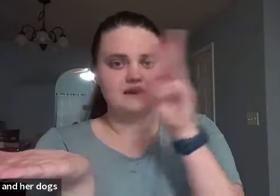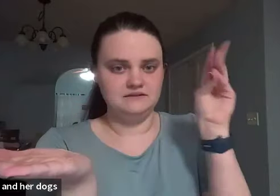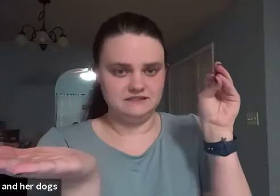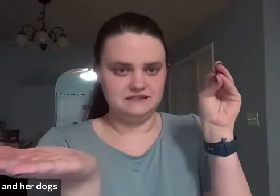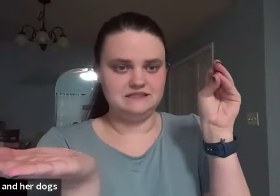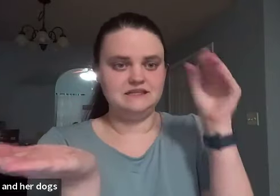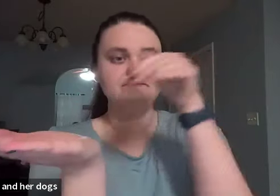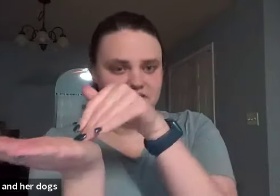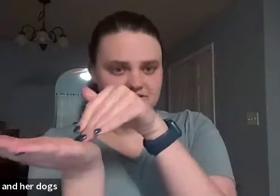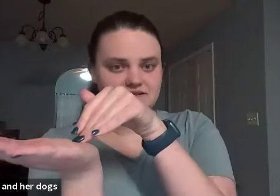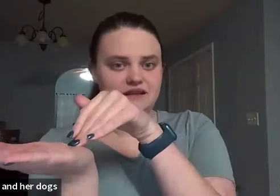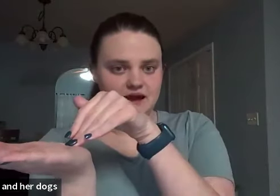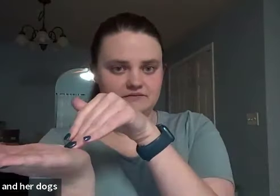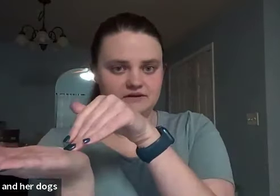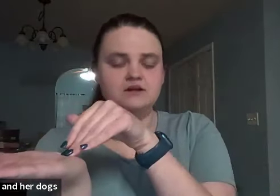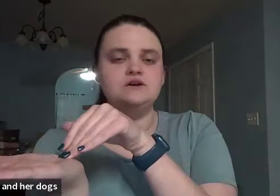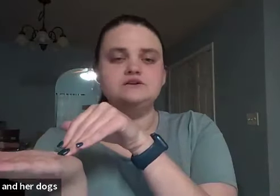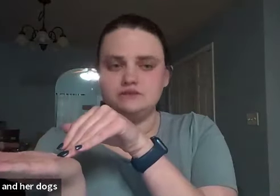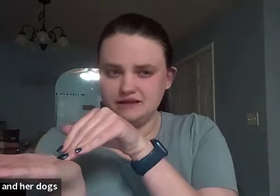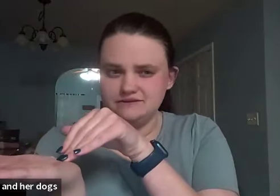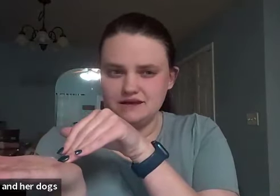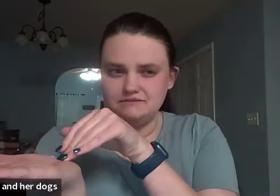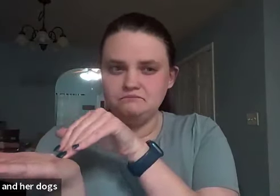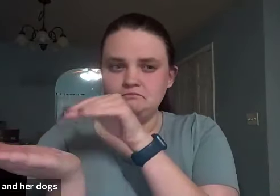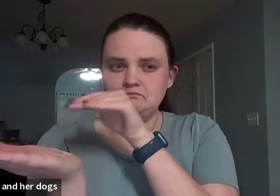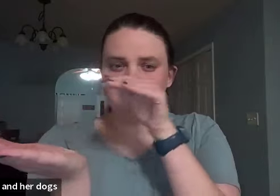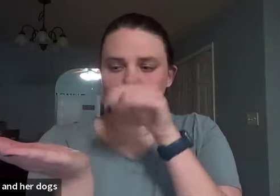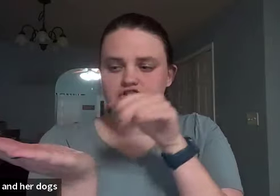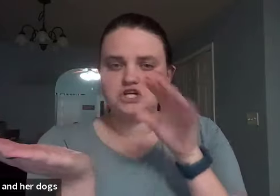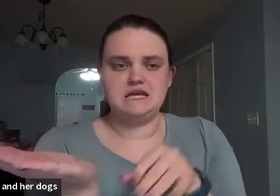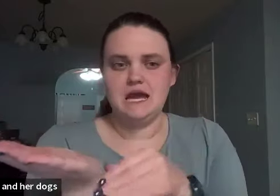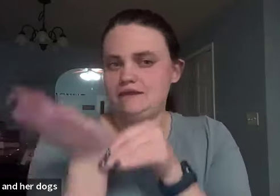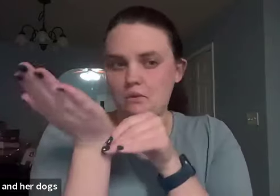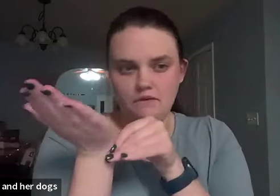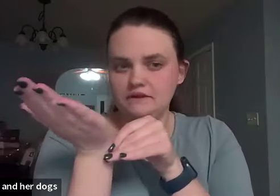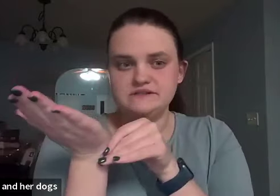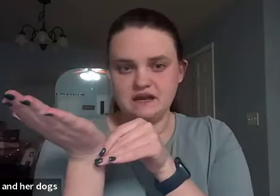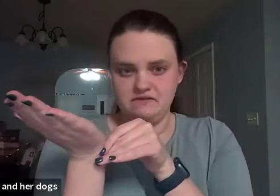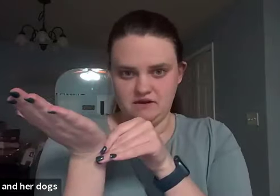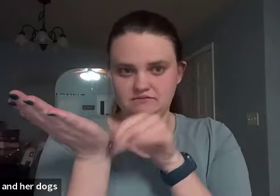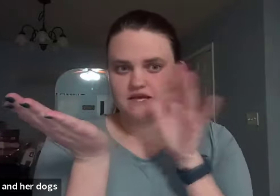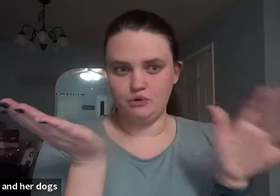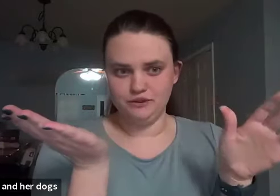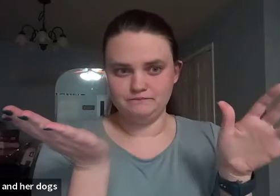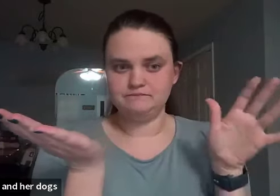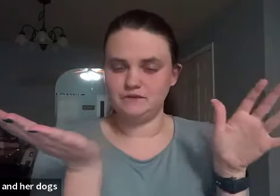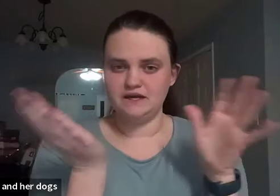Okay, 60,000. Yeah. So like I've said, it's just adding that one little sign there to help you. Okay.